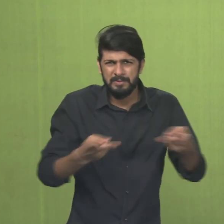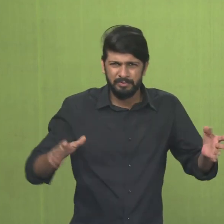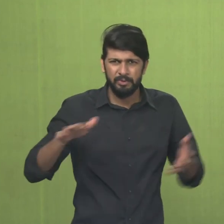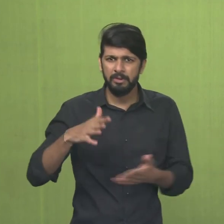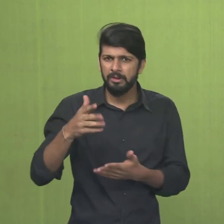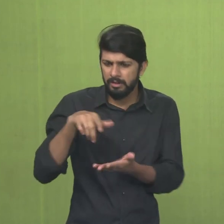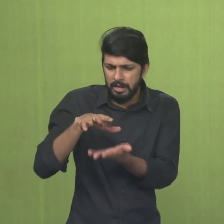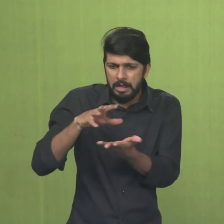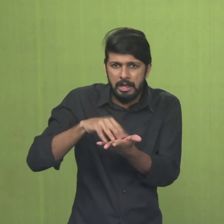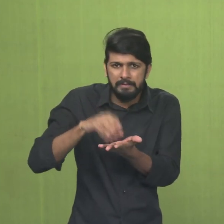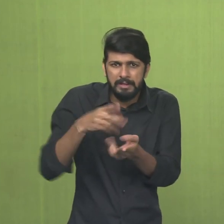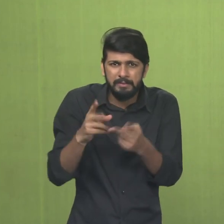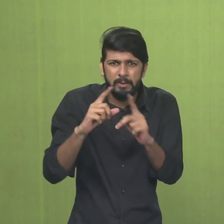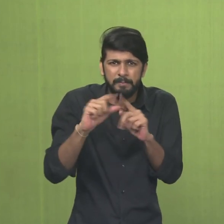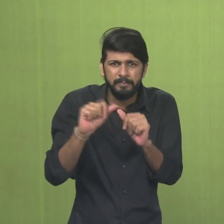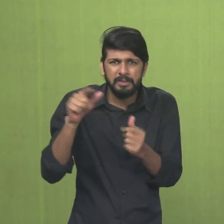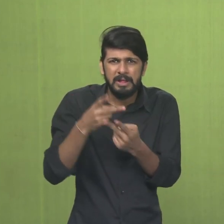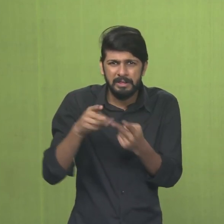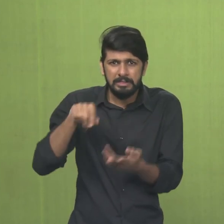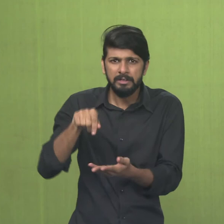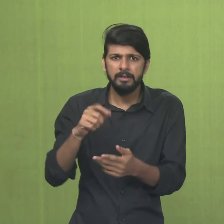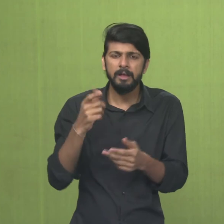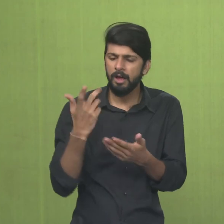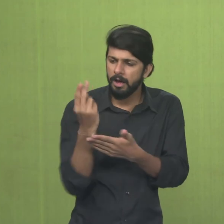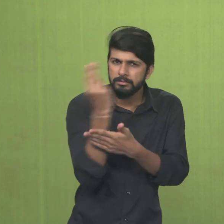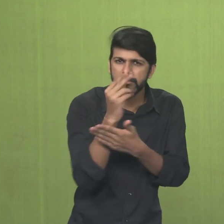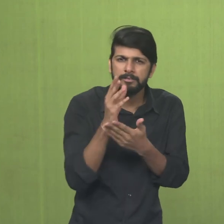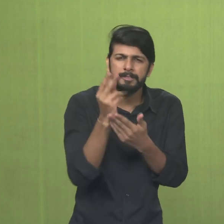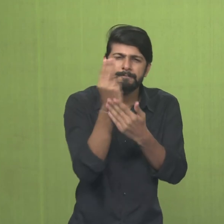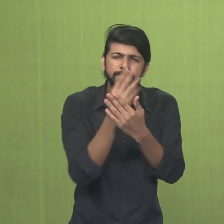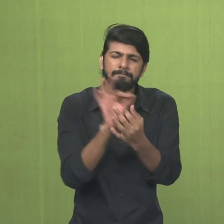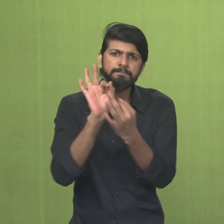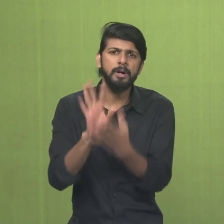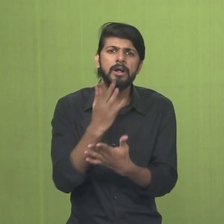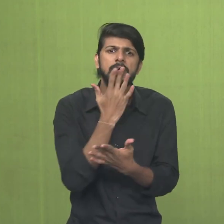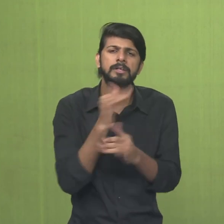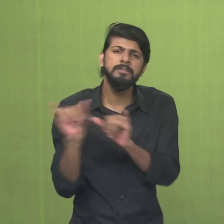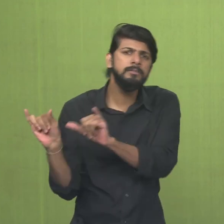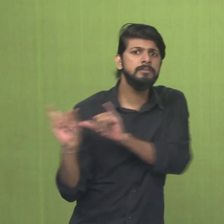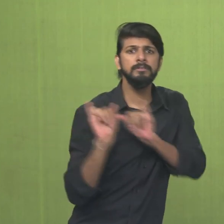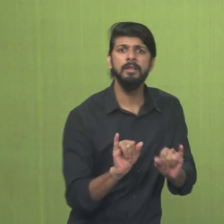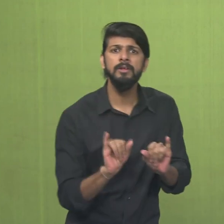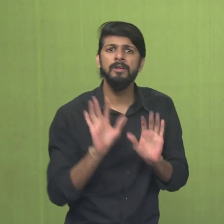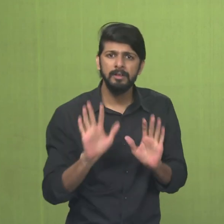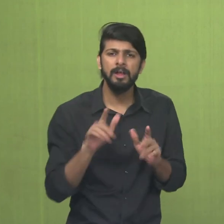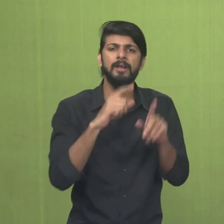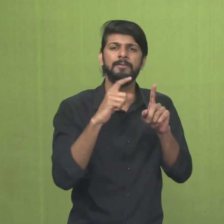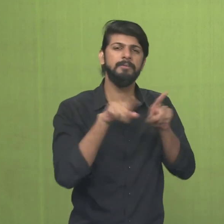The fruit, vegetables, and grains have been very aptly depicted by naturalistic colors